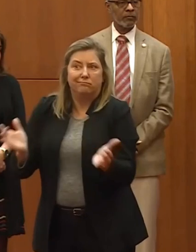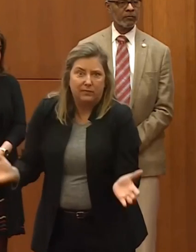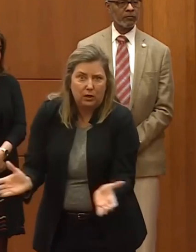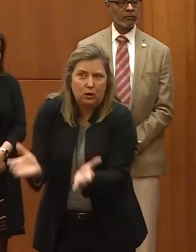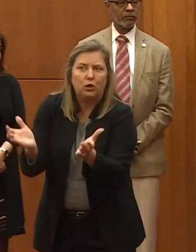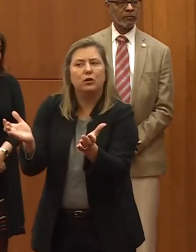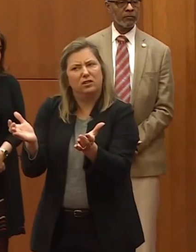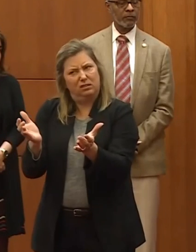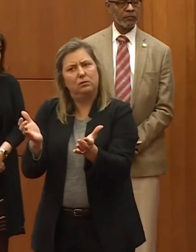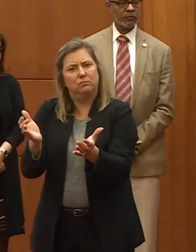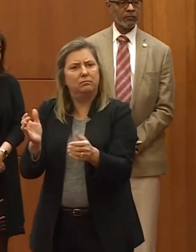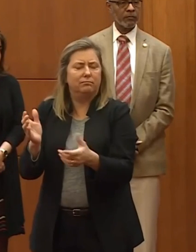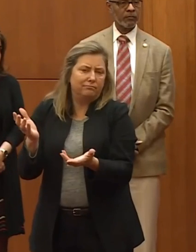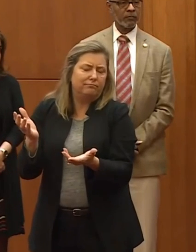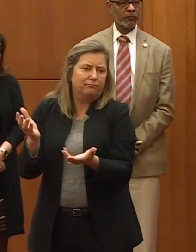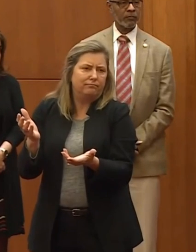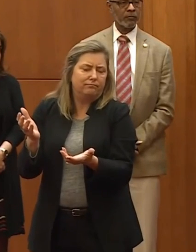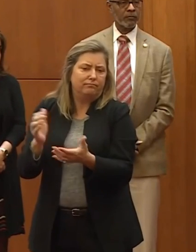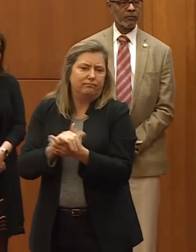encouraging that they use